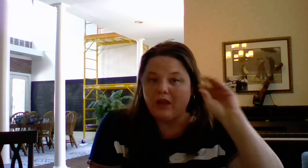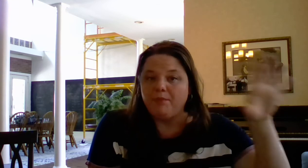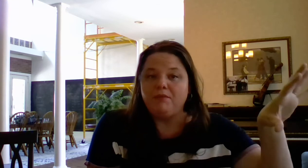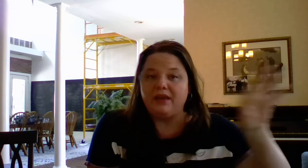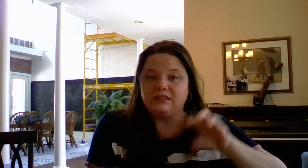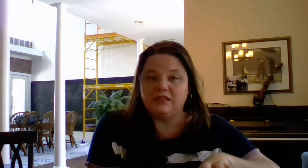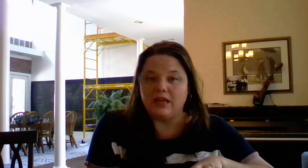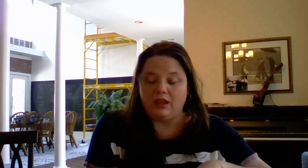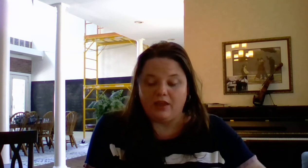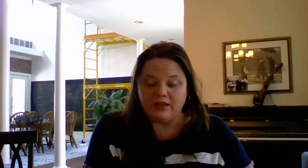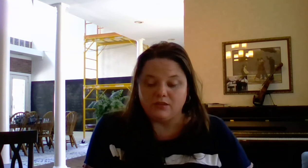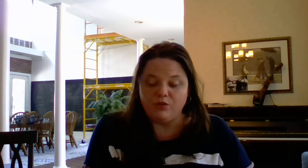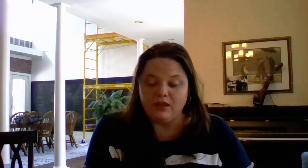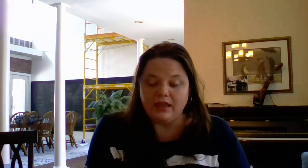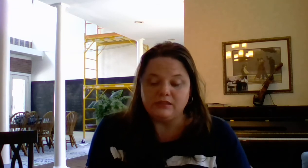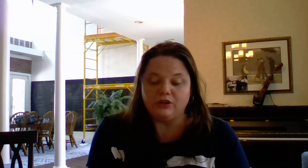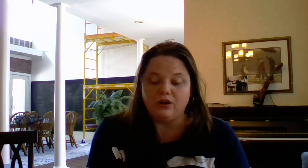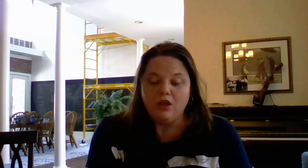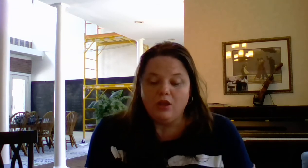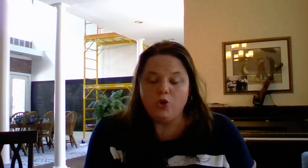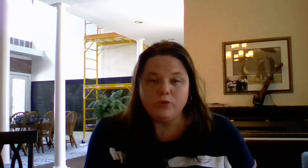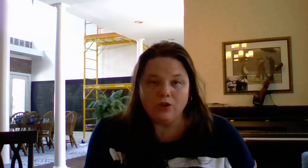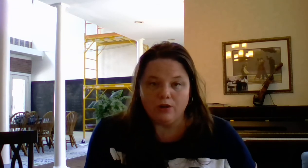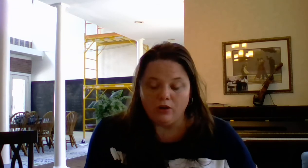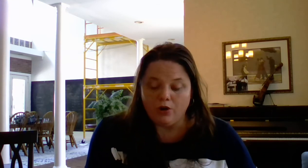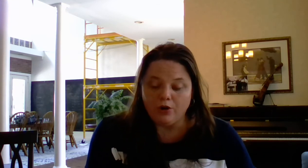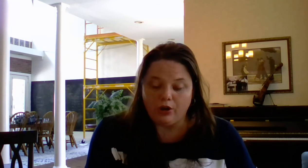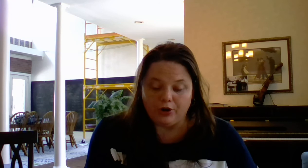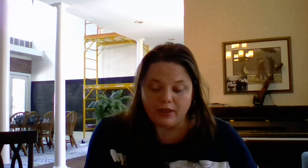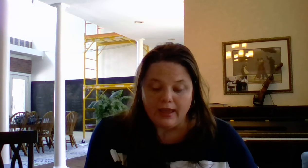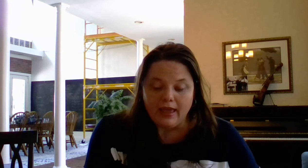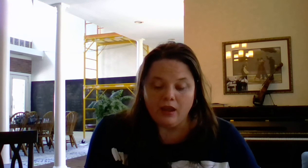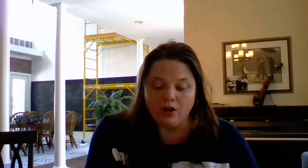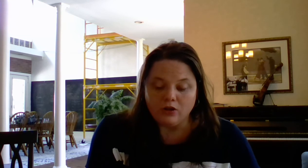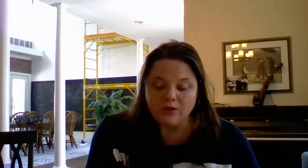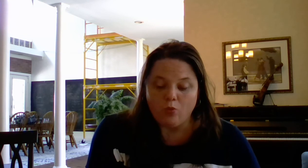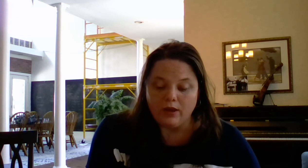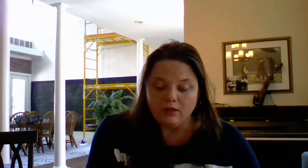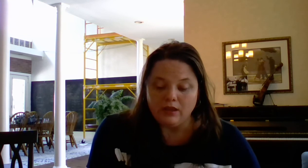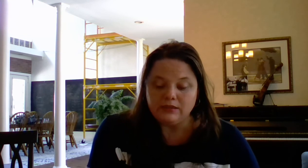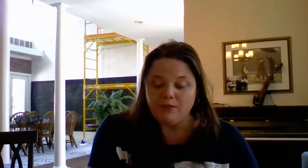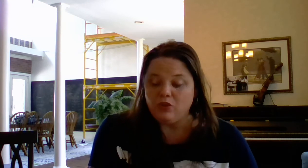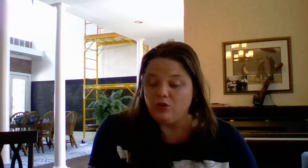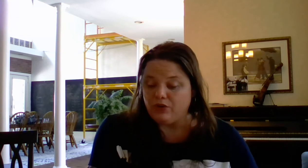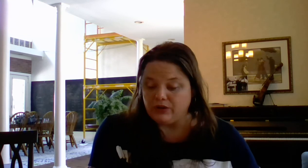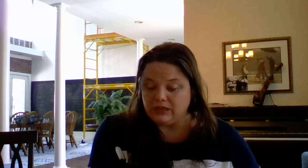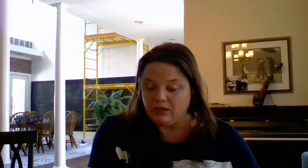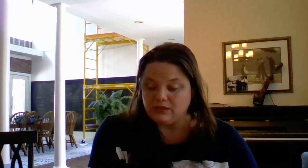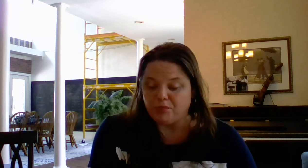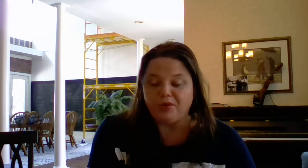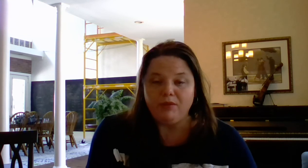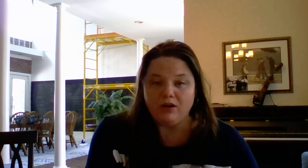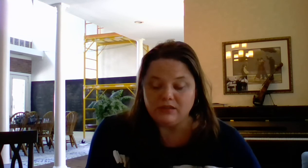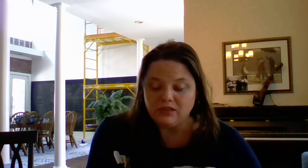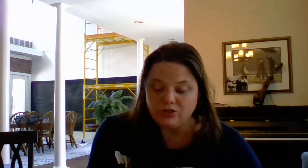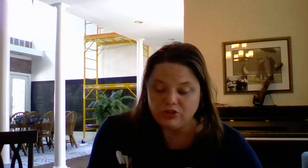Copy and paste exactly like that. So if you can answer who was Lahonk Clerk, and also what is the name of the university that's the premier institution